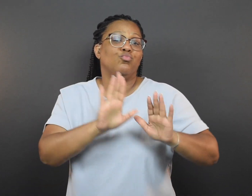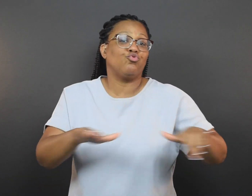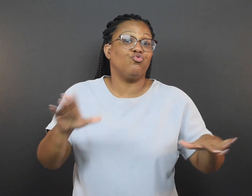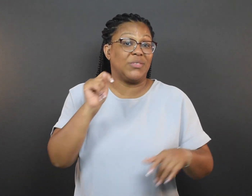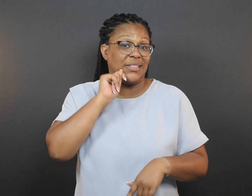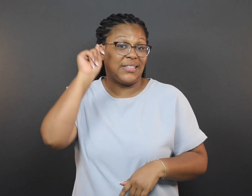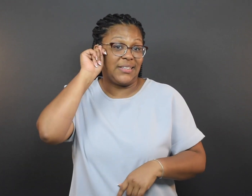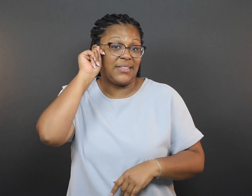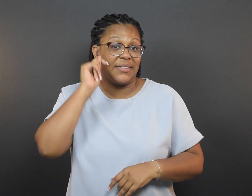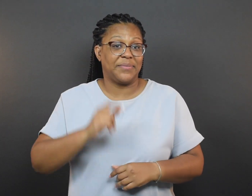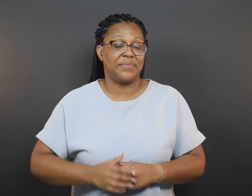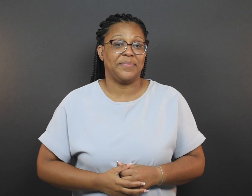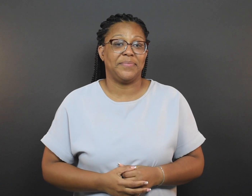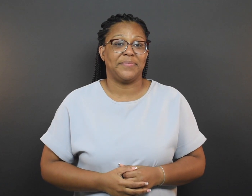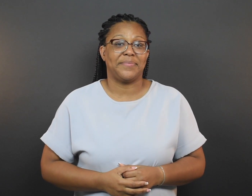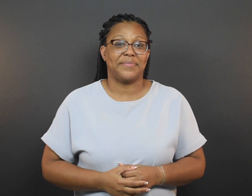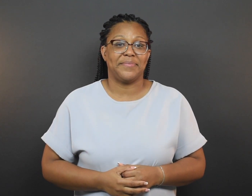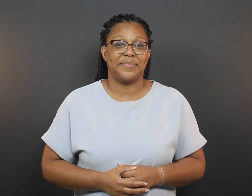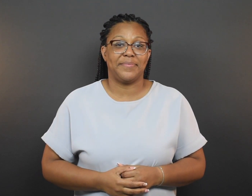and teens.